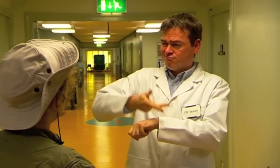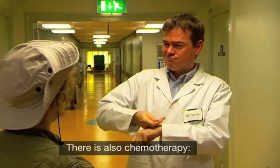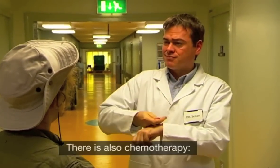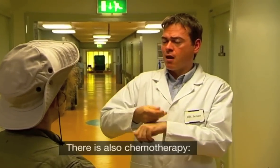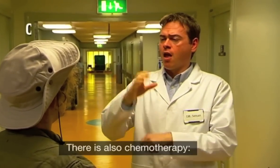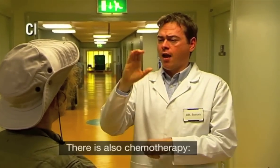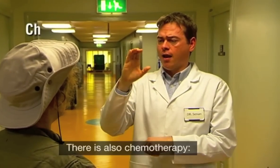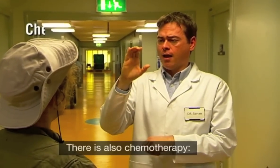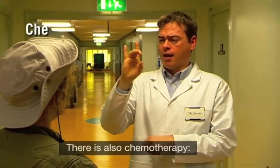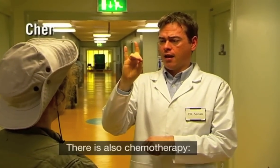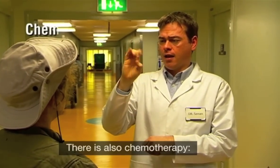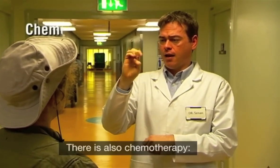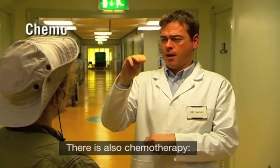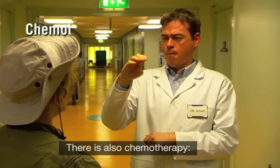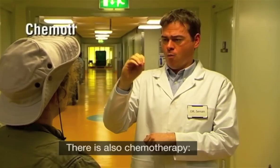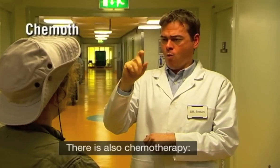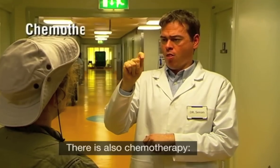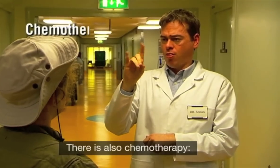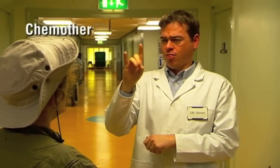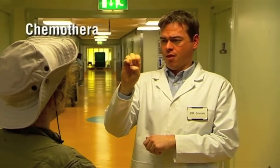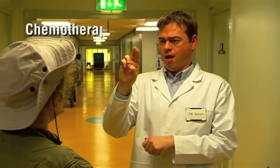There is also chemotherapy.